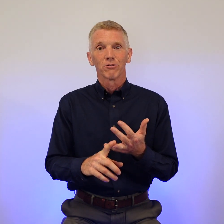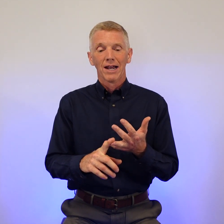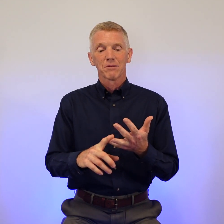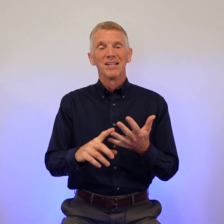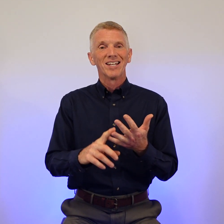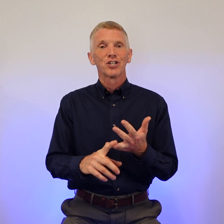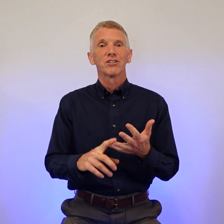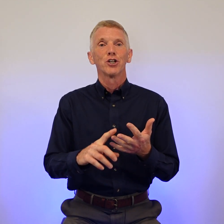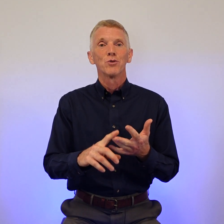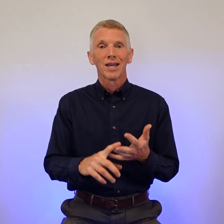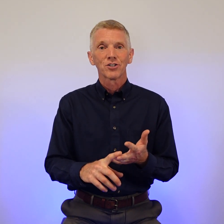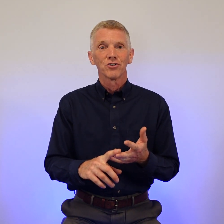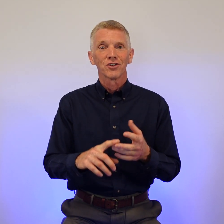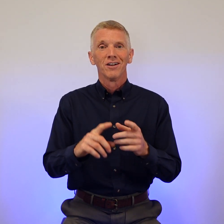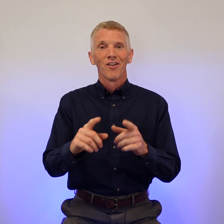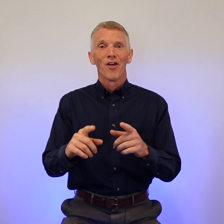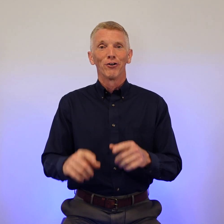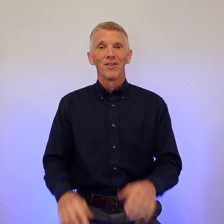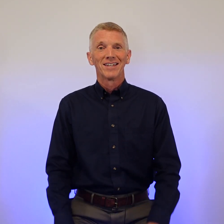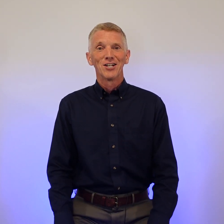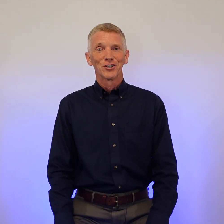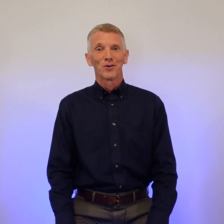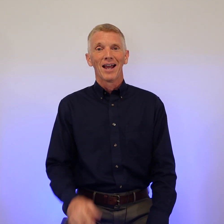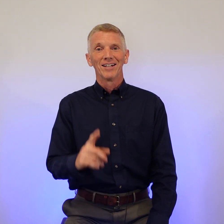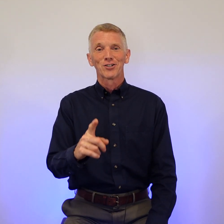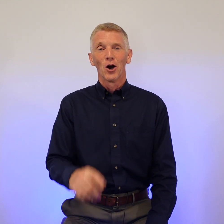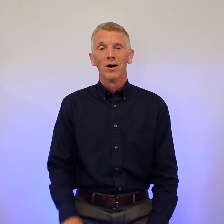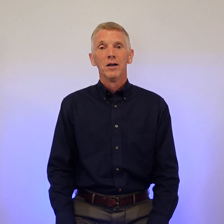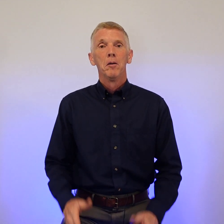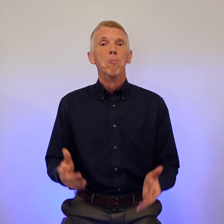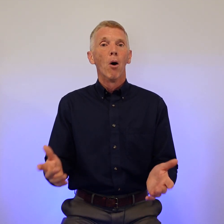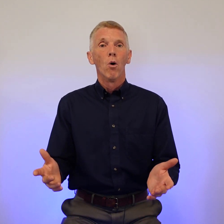Some of the dishes and utensils that are in the kitchen, okay? Let's go. Bowl.